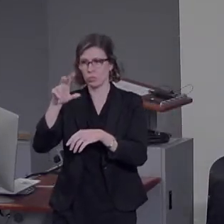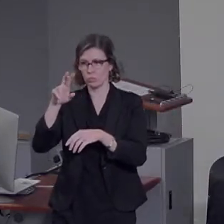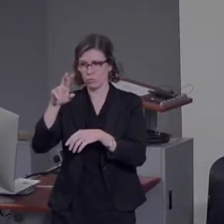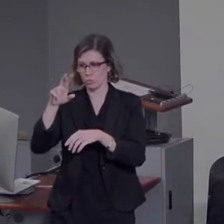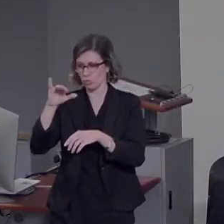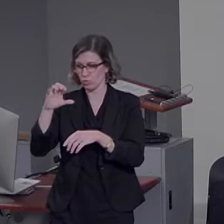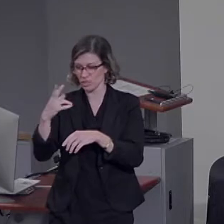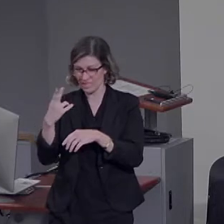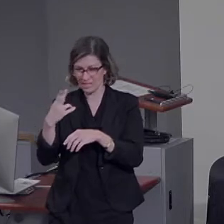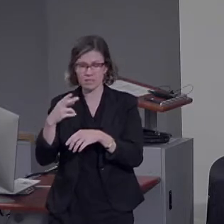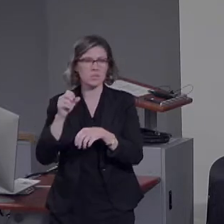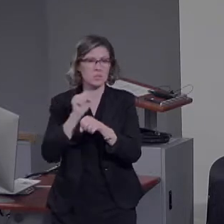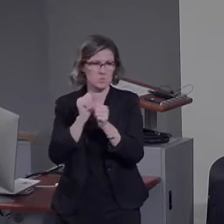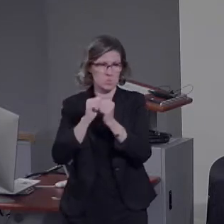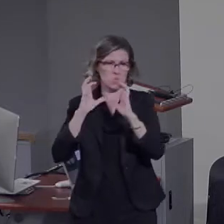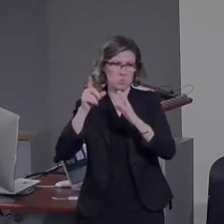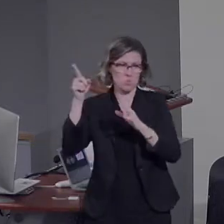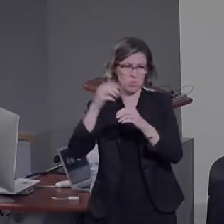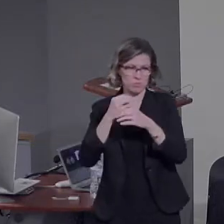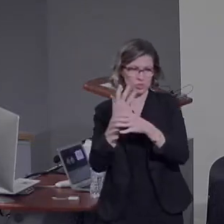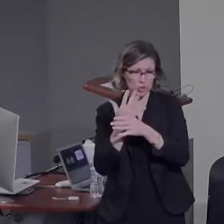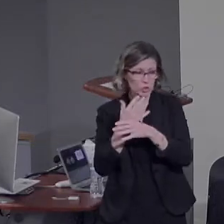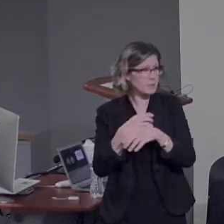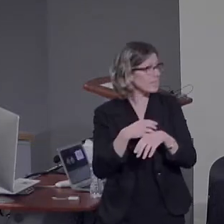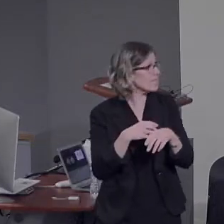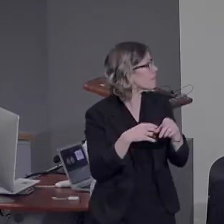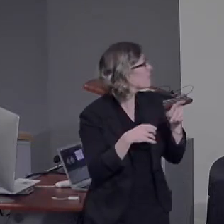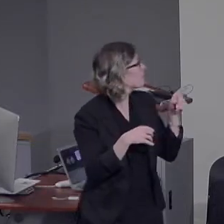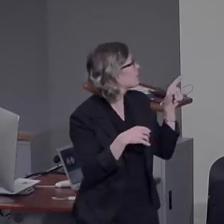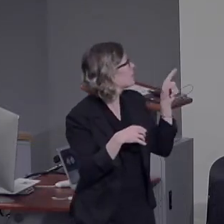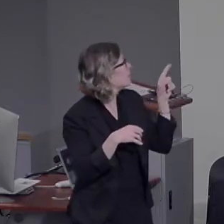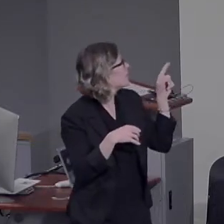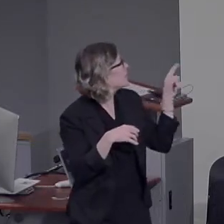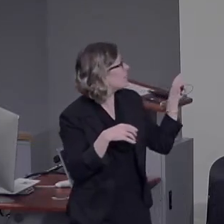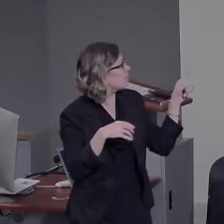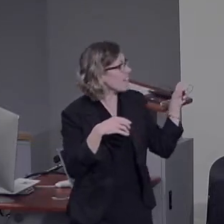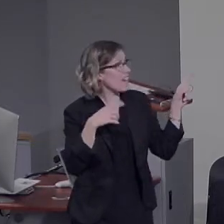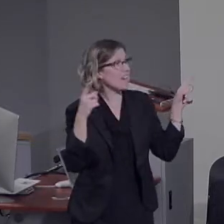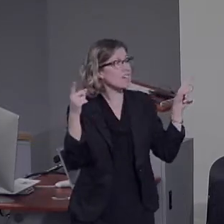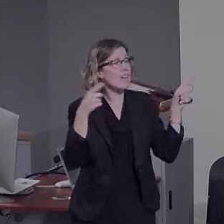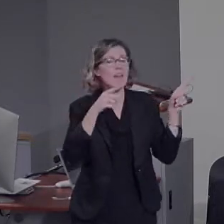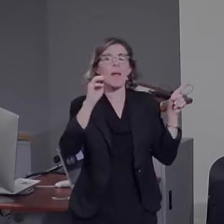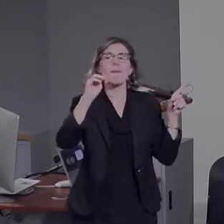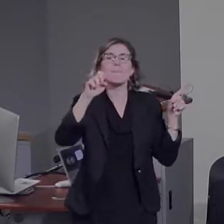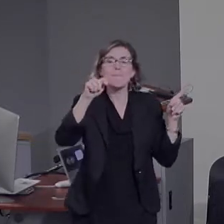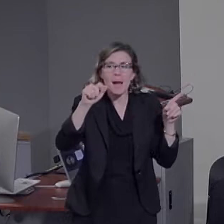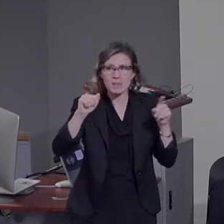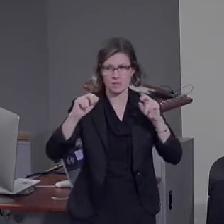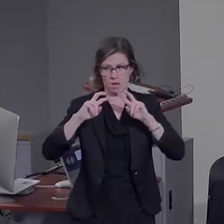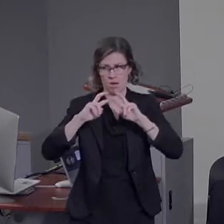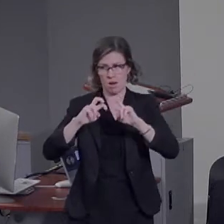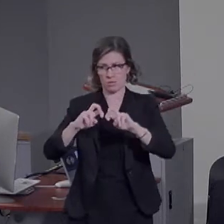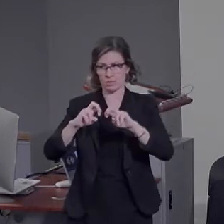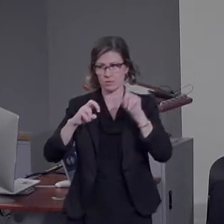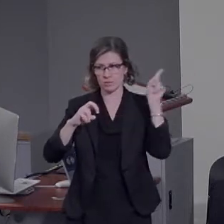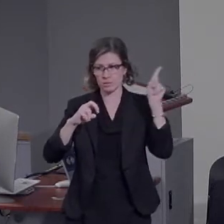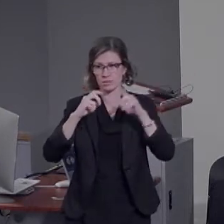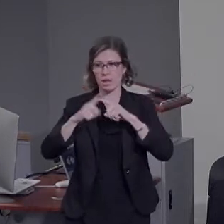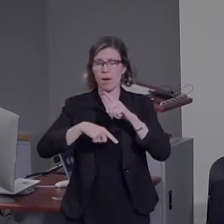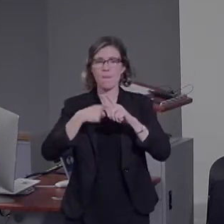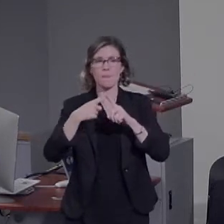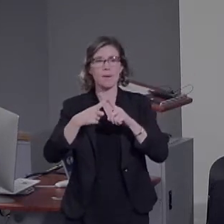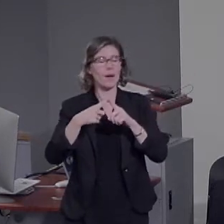have in the world, I think, in Germany. Well, that has been done in Jülich. It's a meta-analysis on